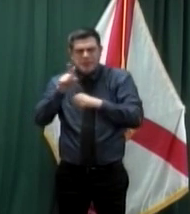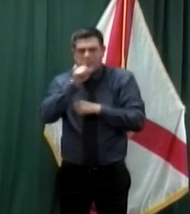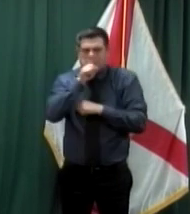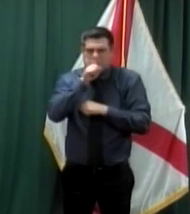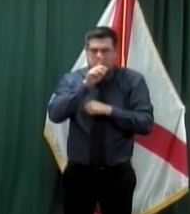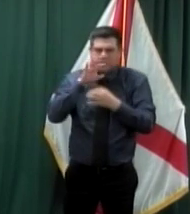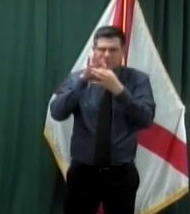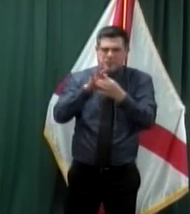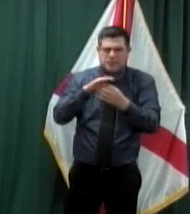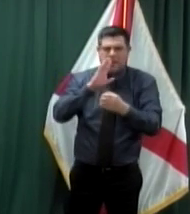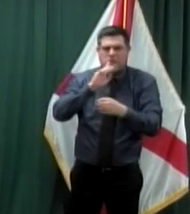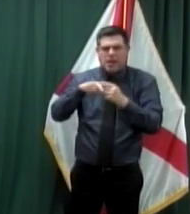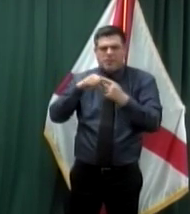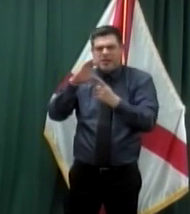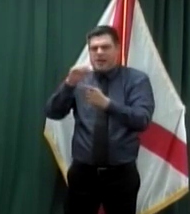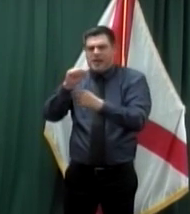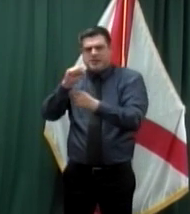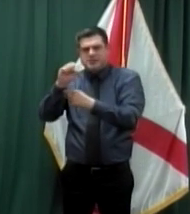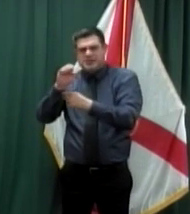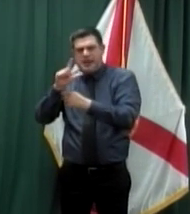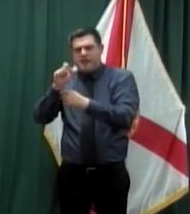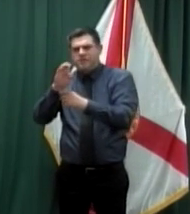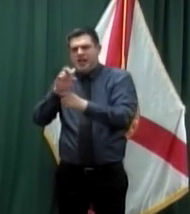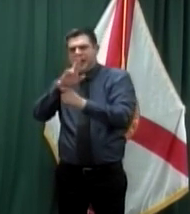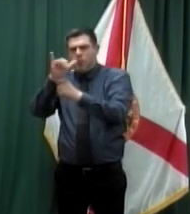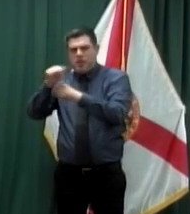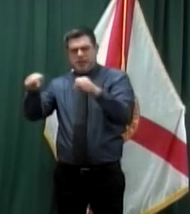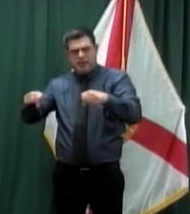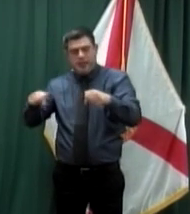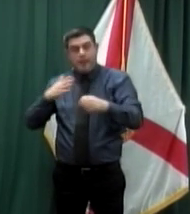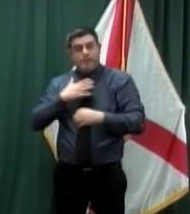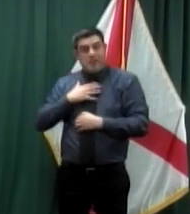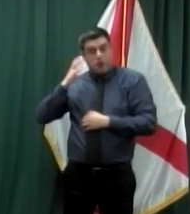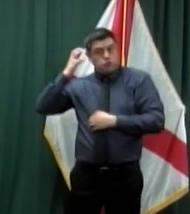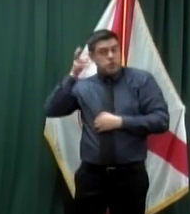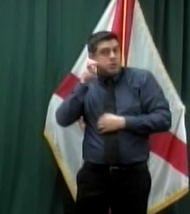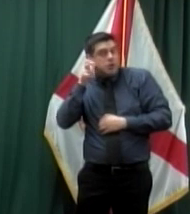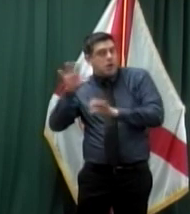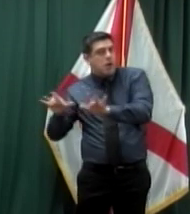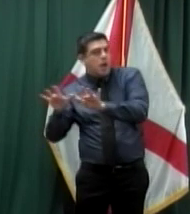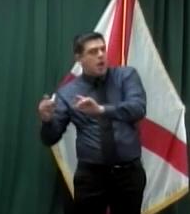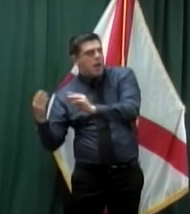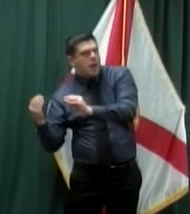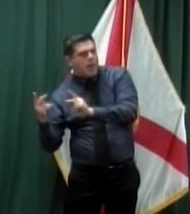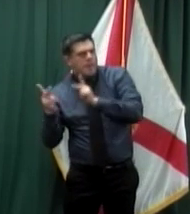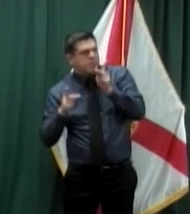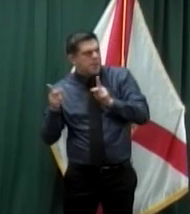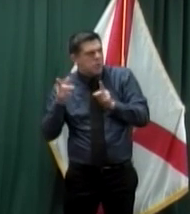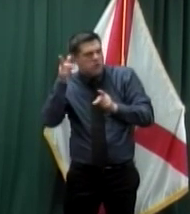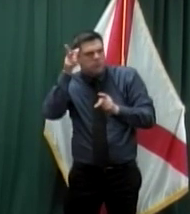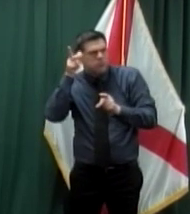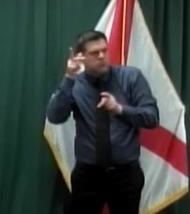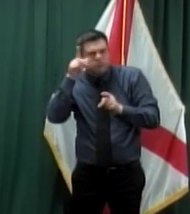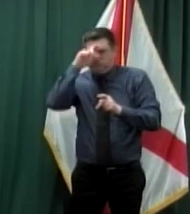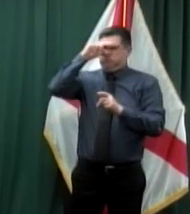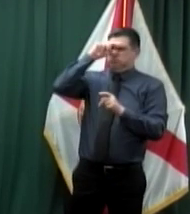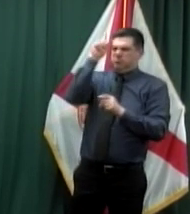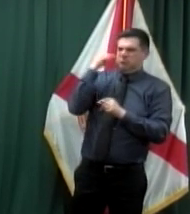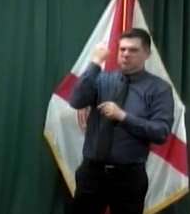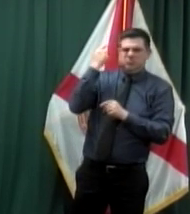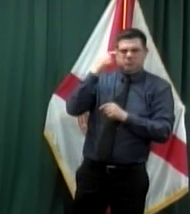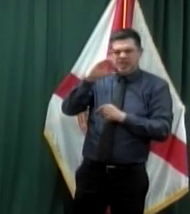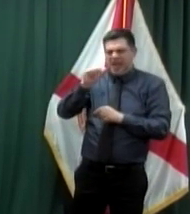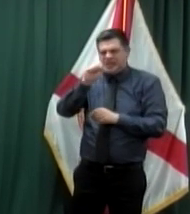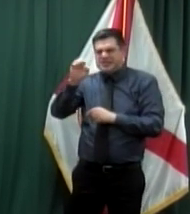had listeners from my radio station calling me say they don't know where to go in Castleberry. Sure. We did have a pop-up event